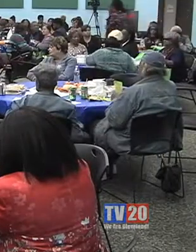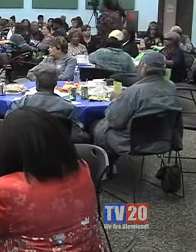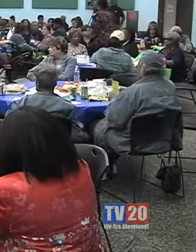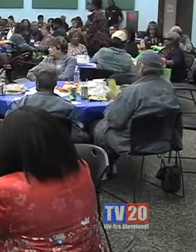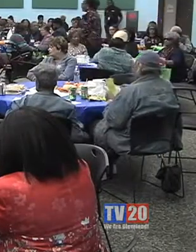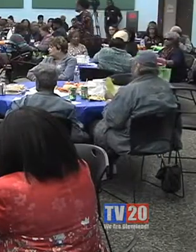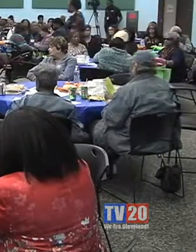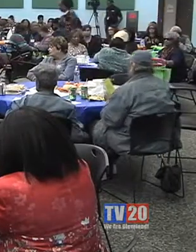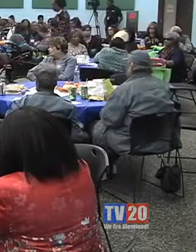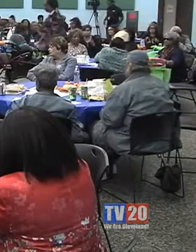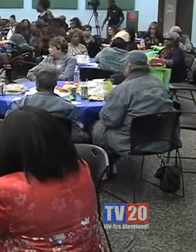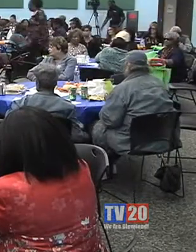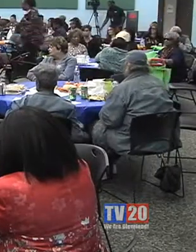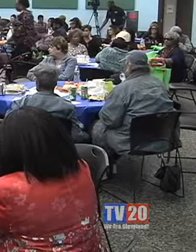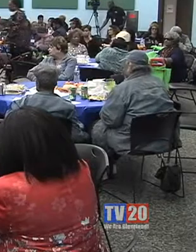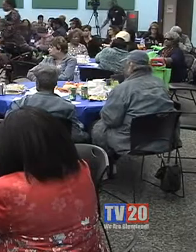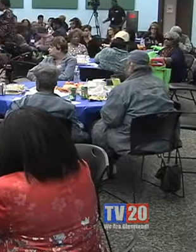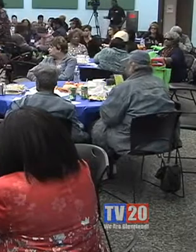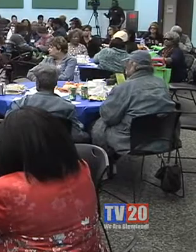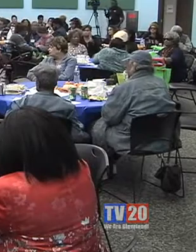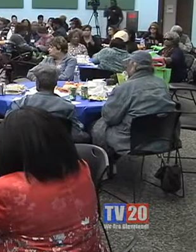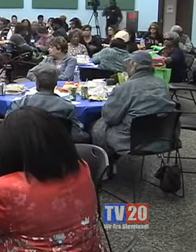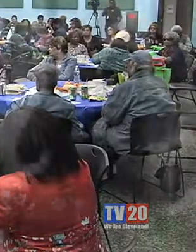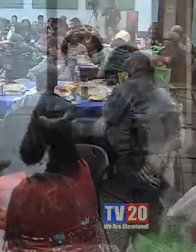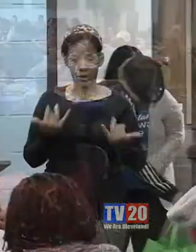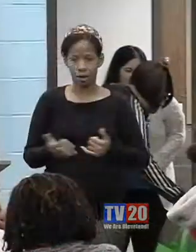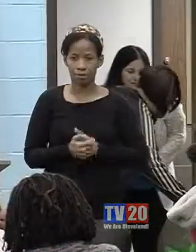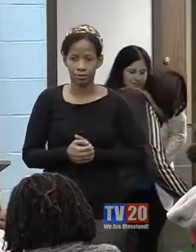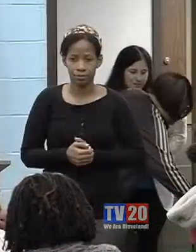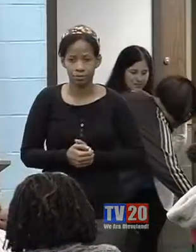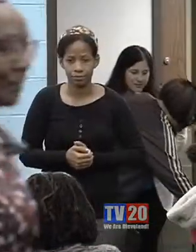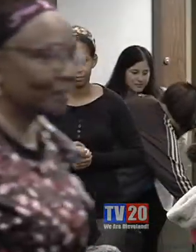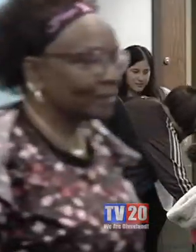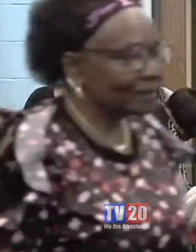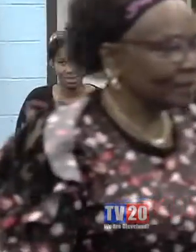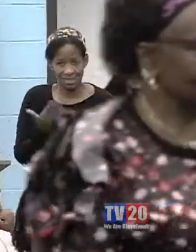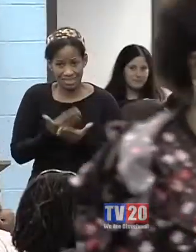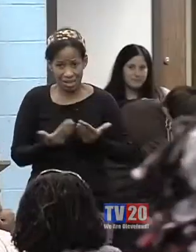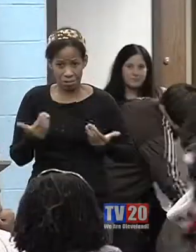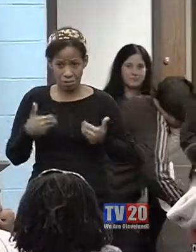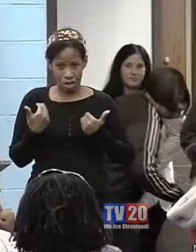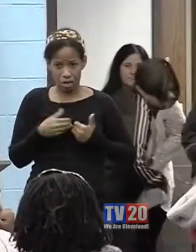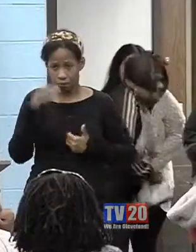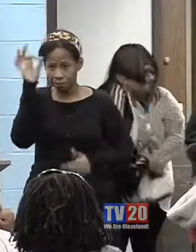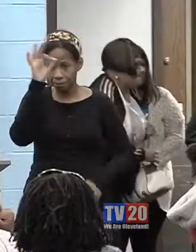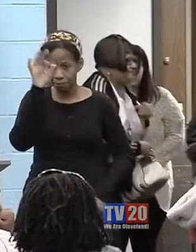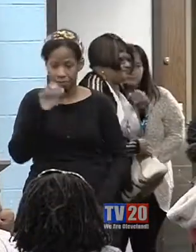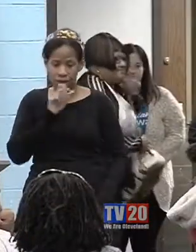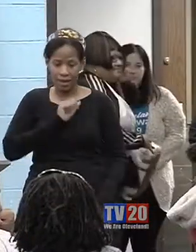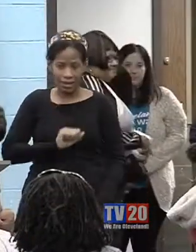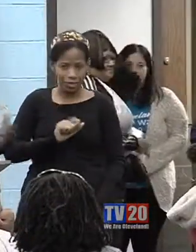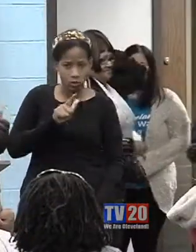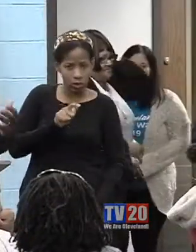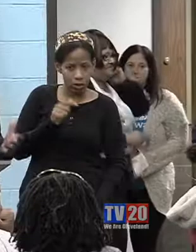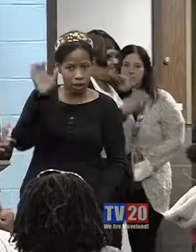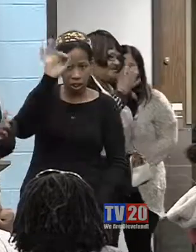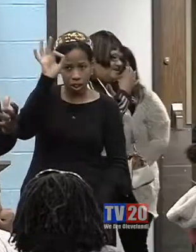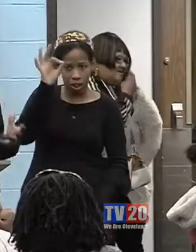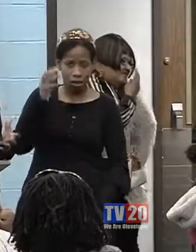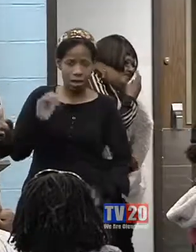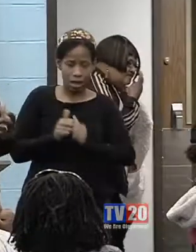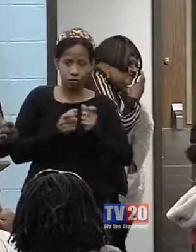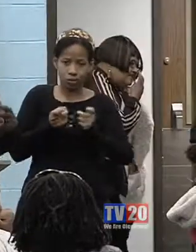better up-close view. But I wish we had more community policing because then they can walk and they can talk with a lot of the